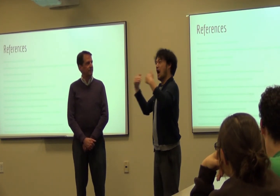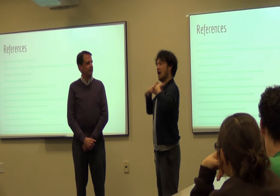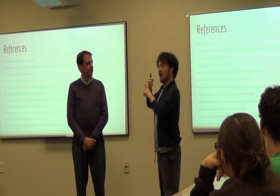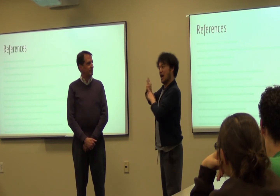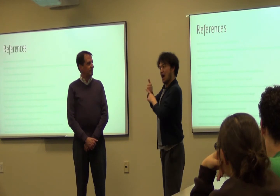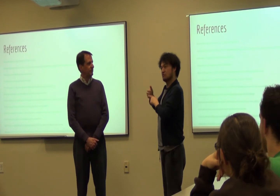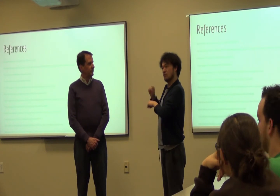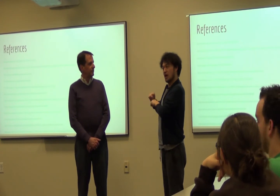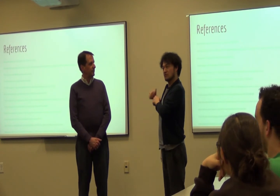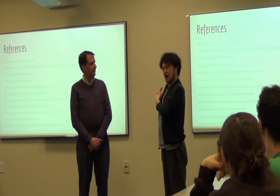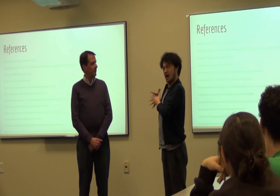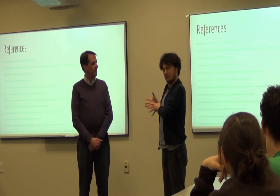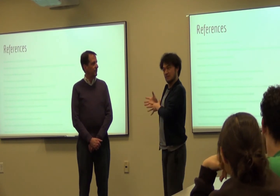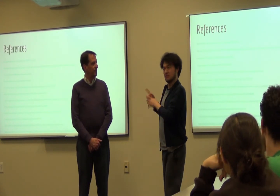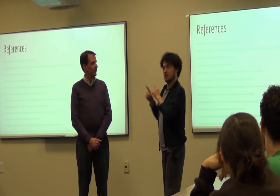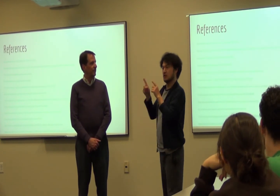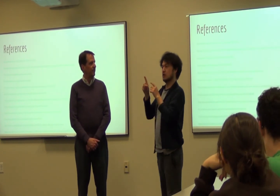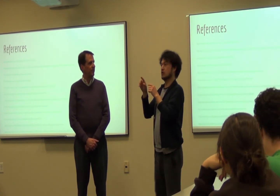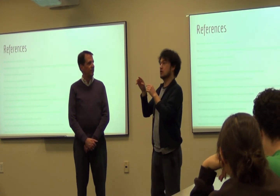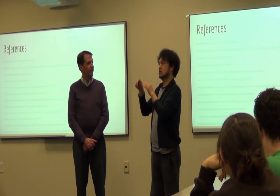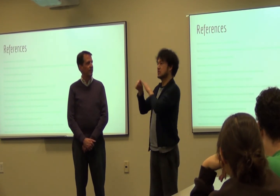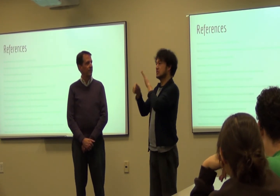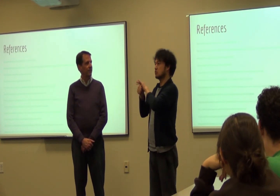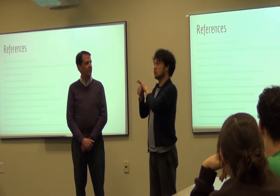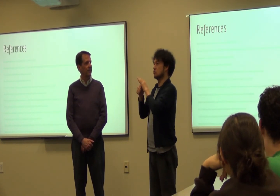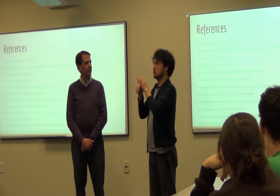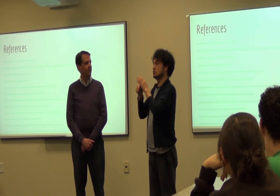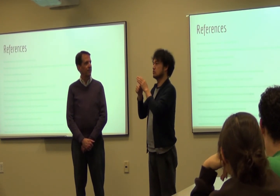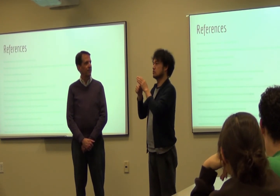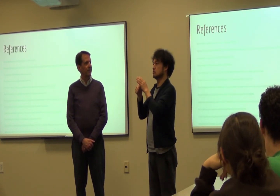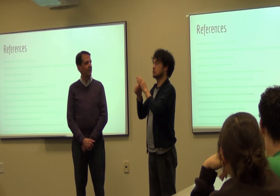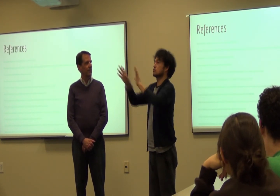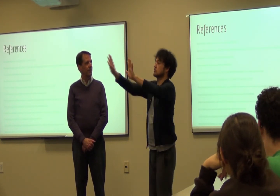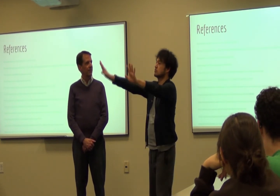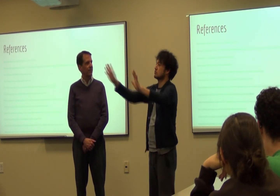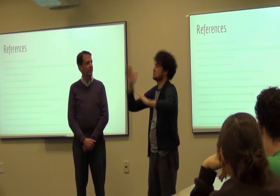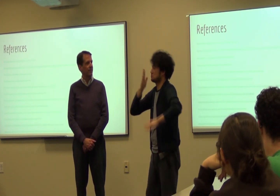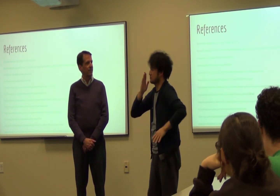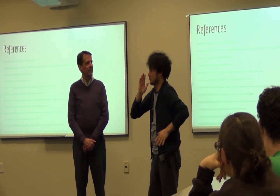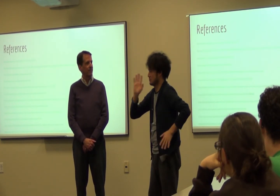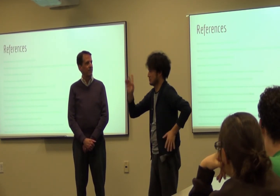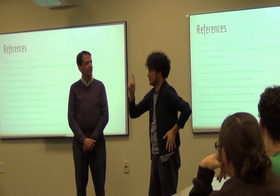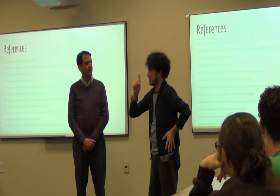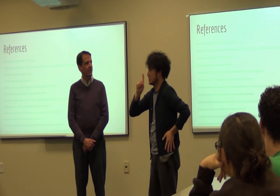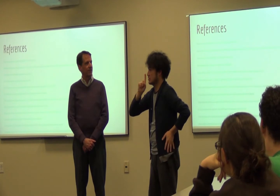really fall under that. It has, you know, because otaku, they can have jobs. So,